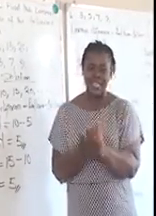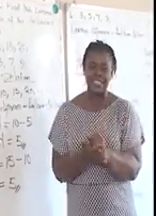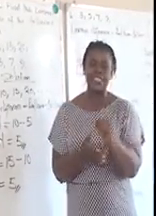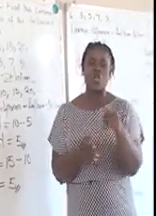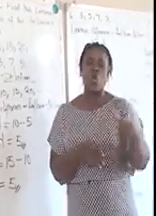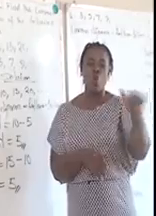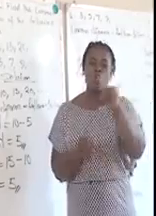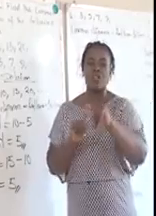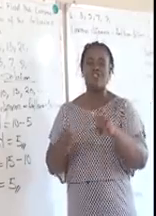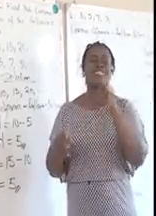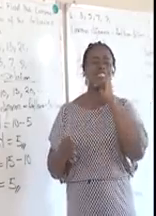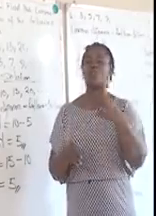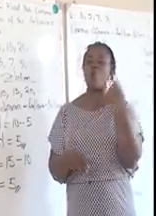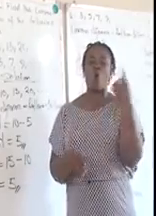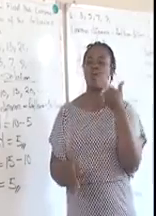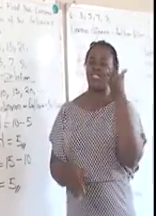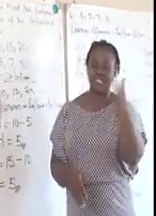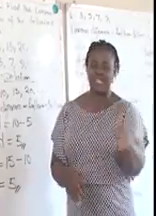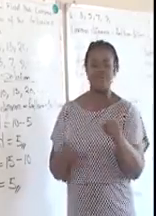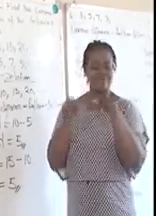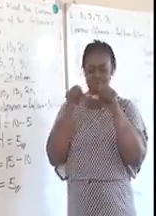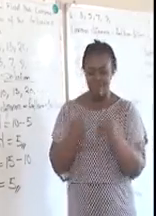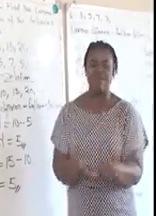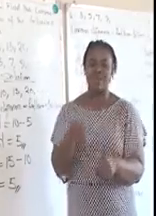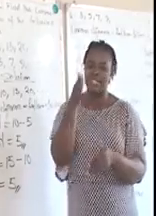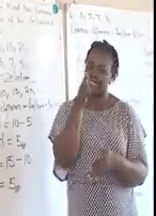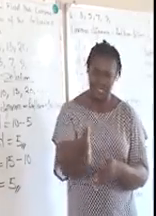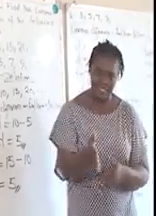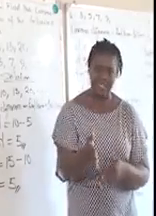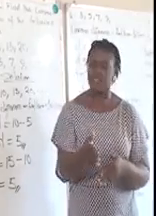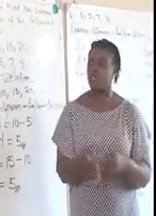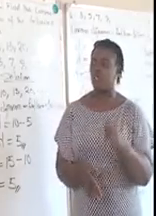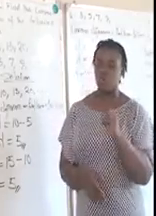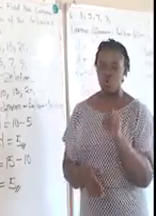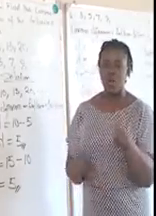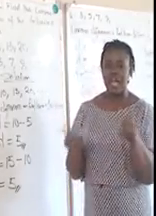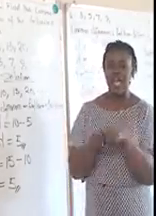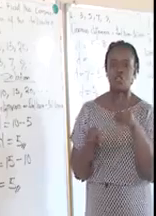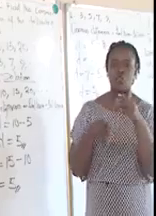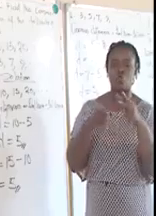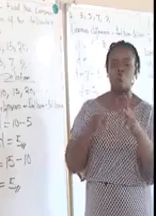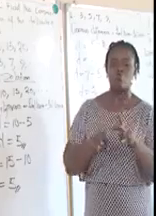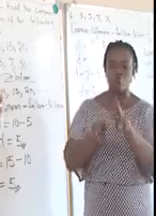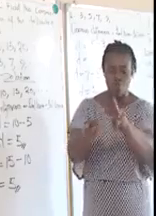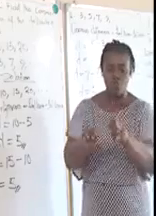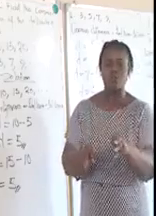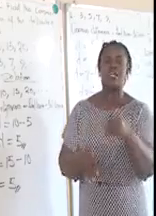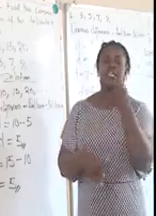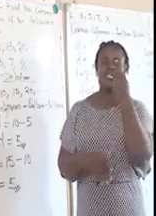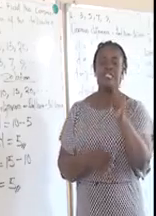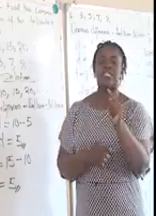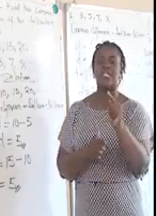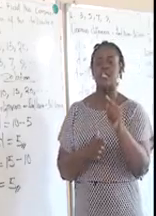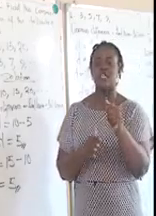term in between all the sequence. As we move from one to the next, the constant value must